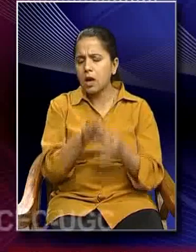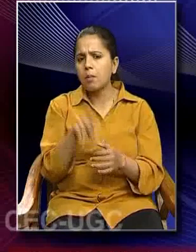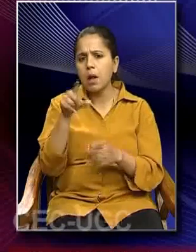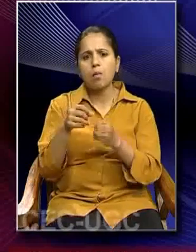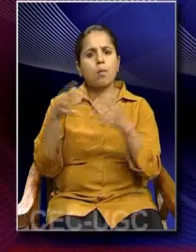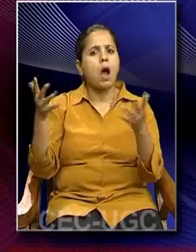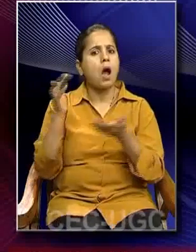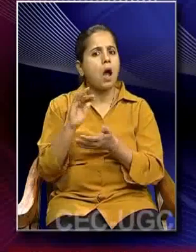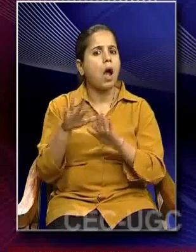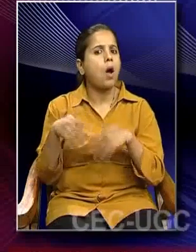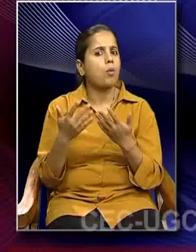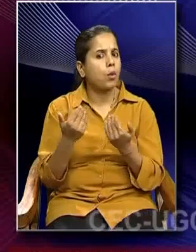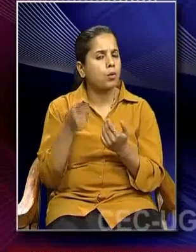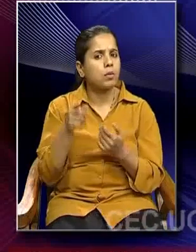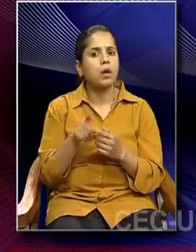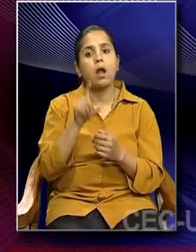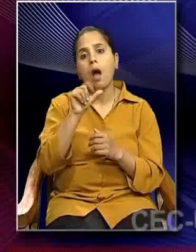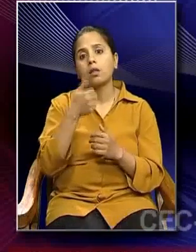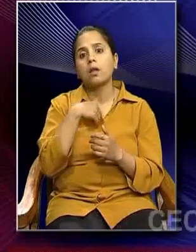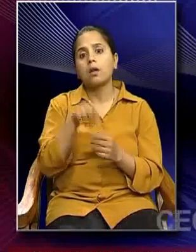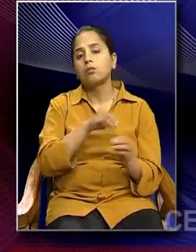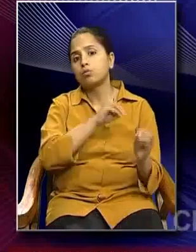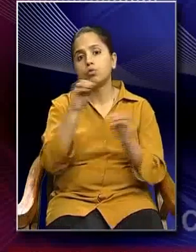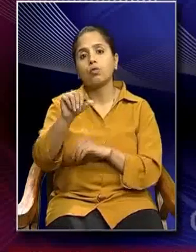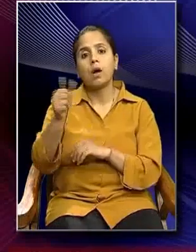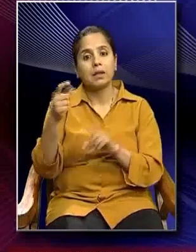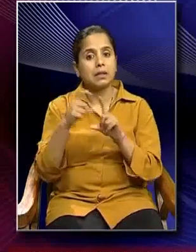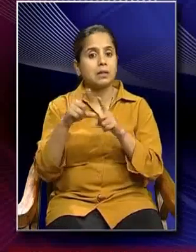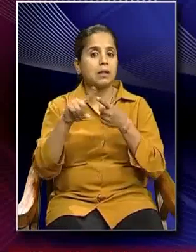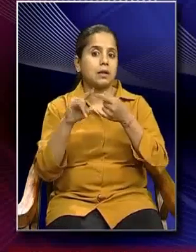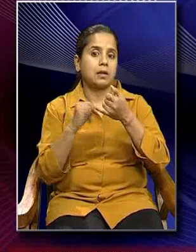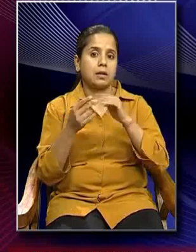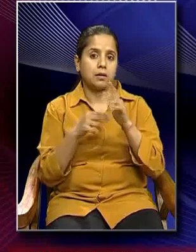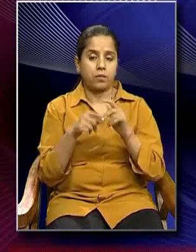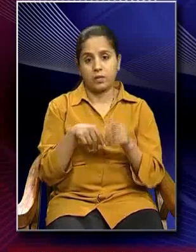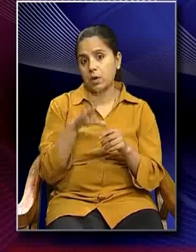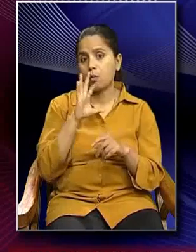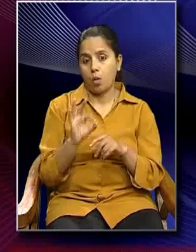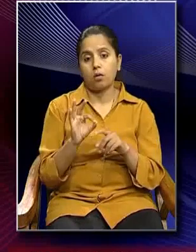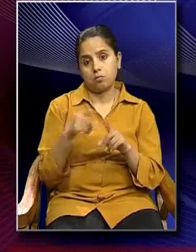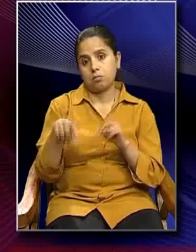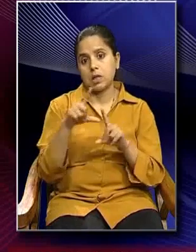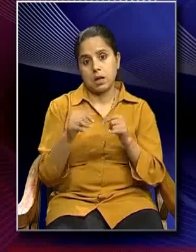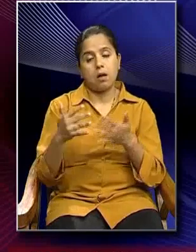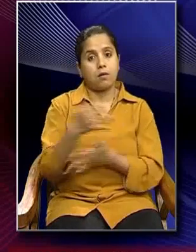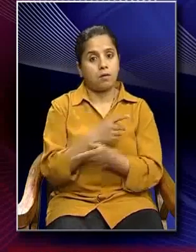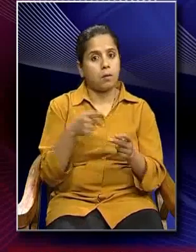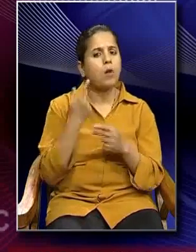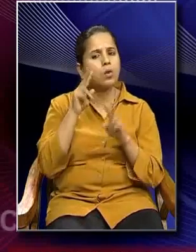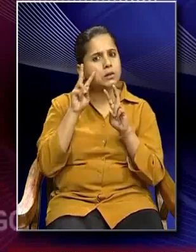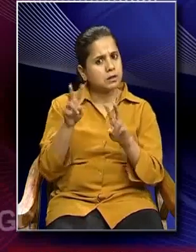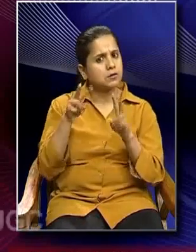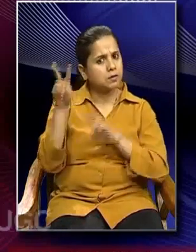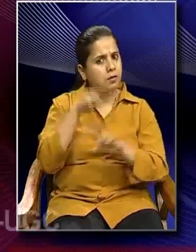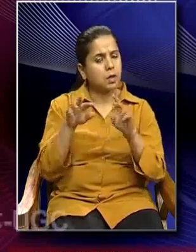population growth in the destination countries, which is an important data that has been observed in different